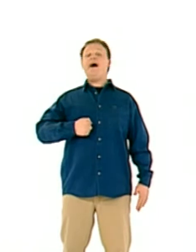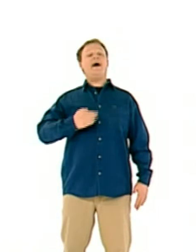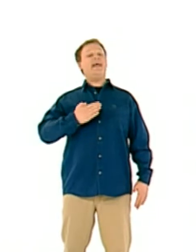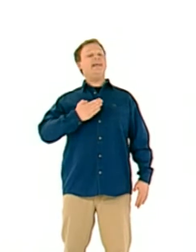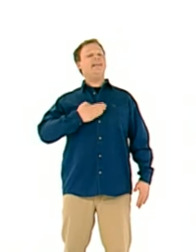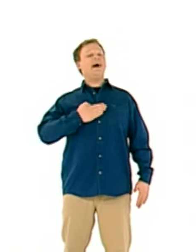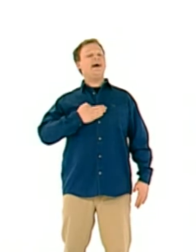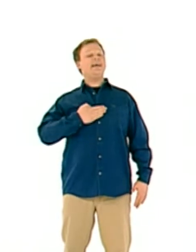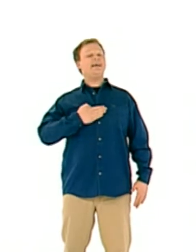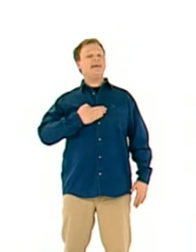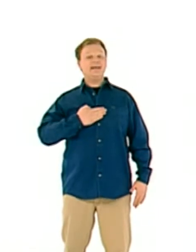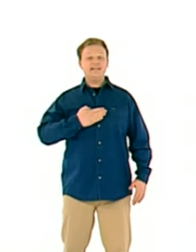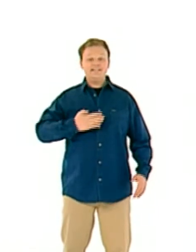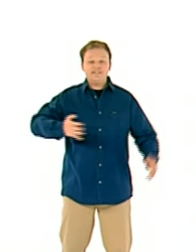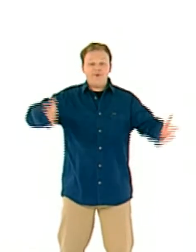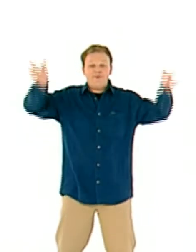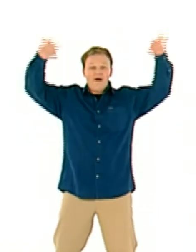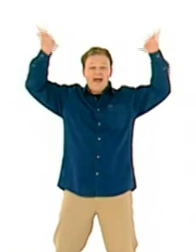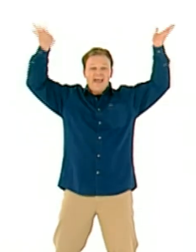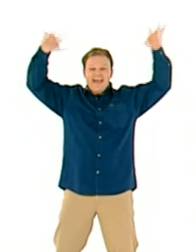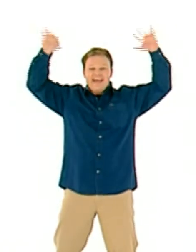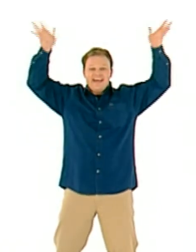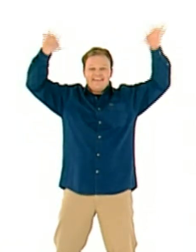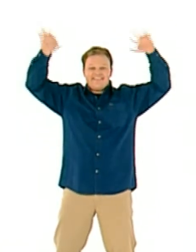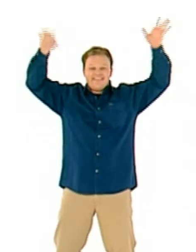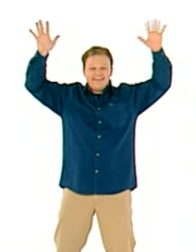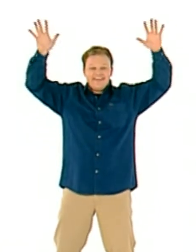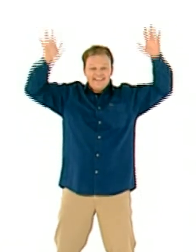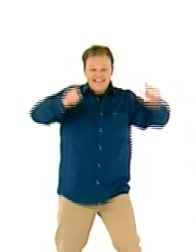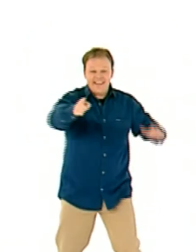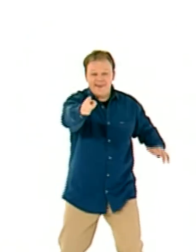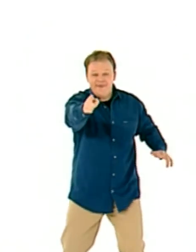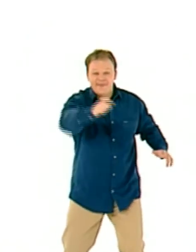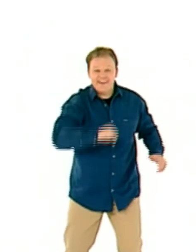I like to wave. Do you?